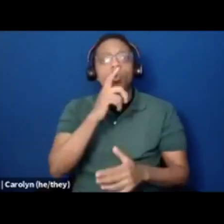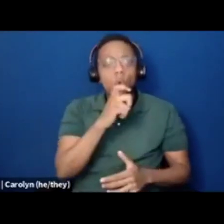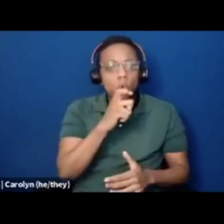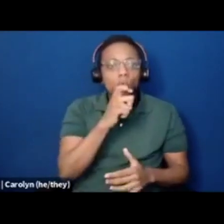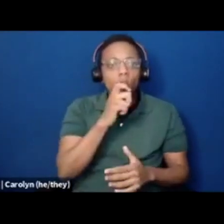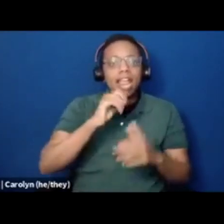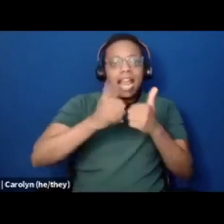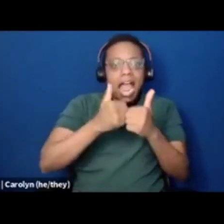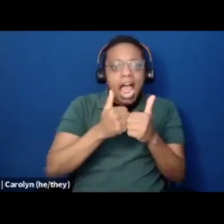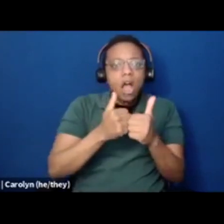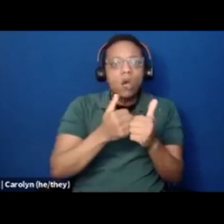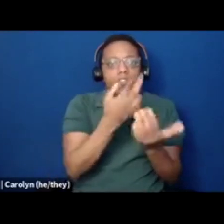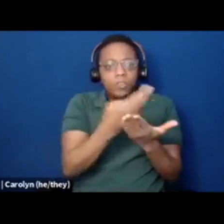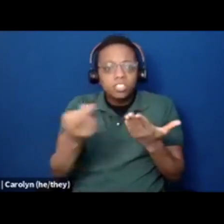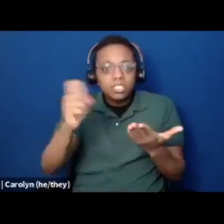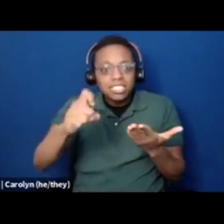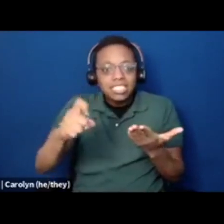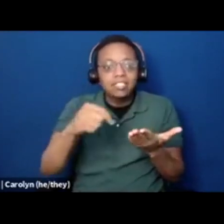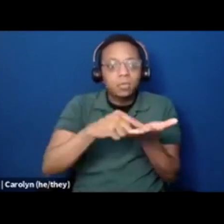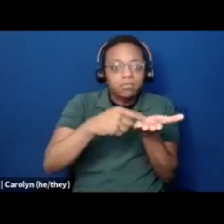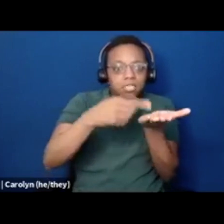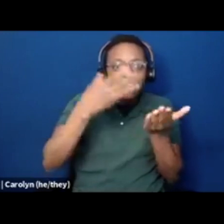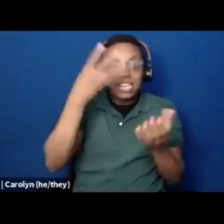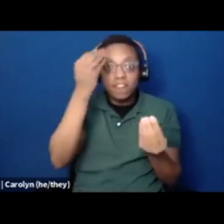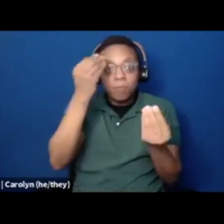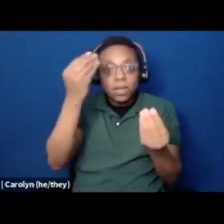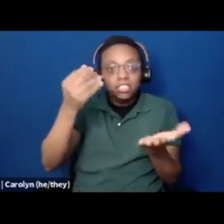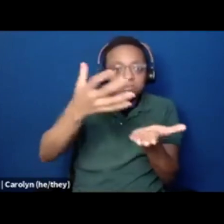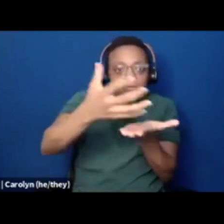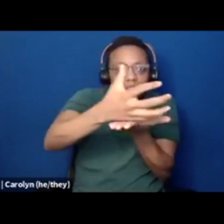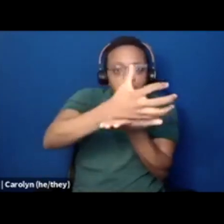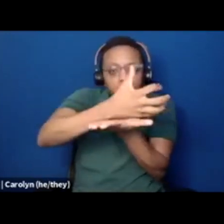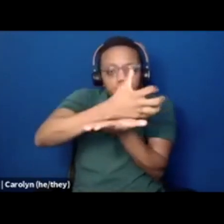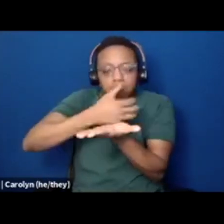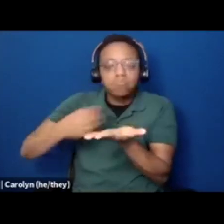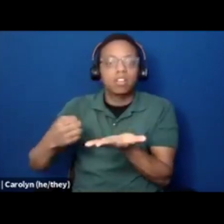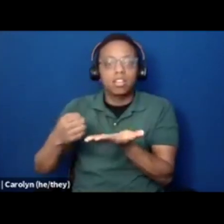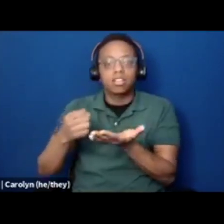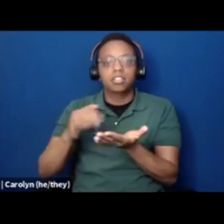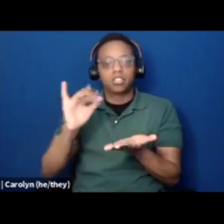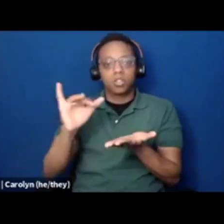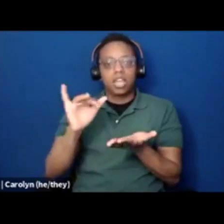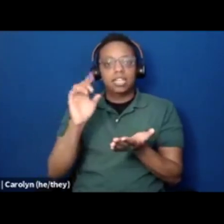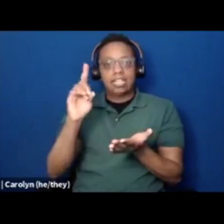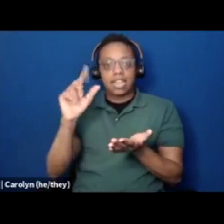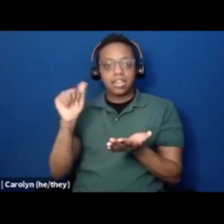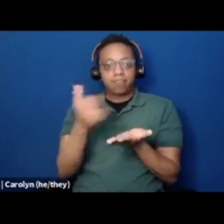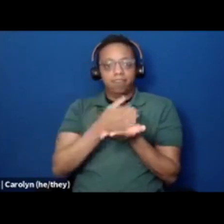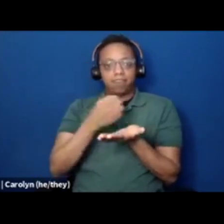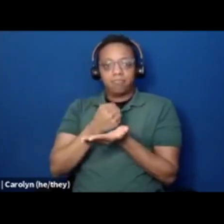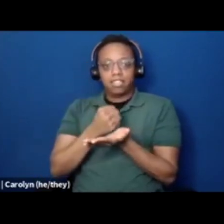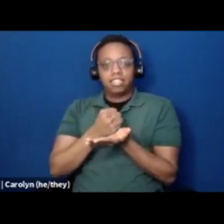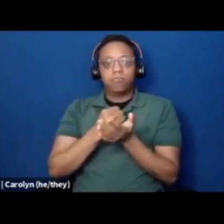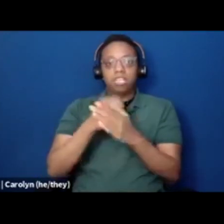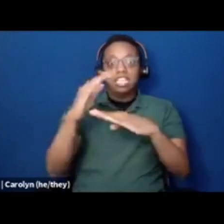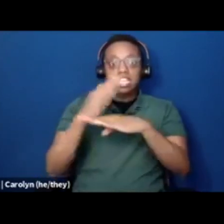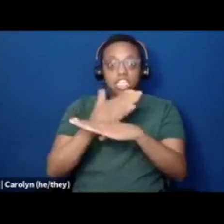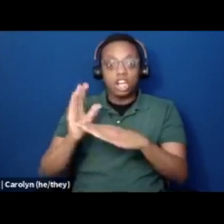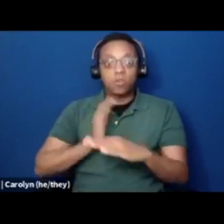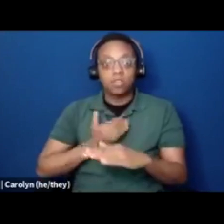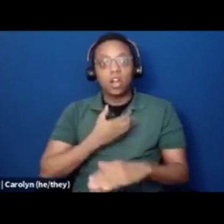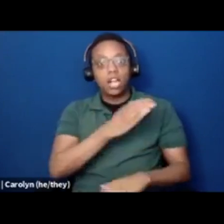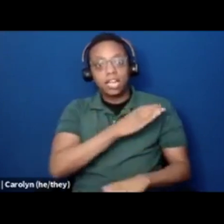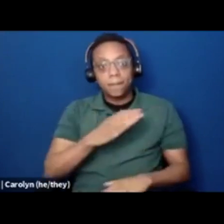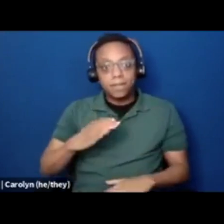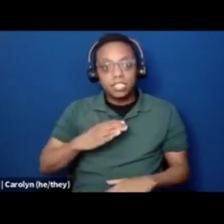they needed. And with that data, we were able to share with our commissions, our equity commissions, our human